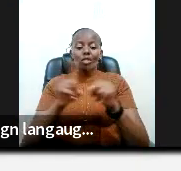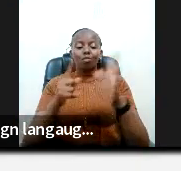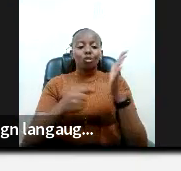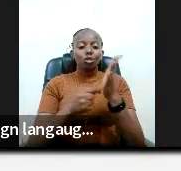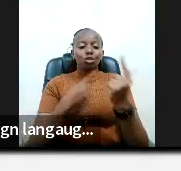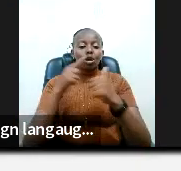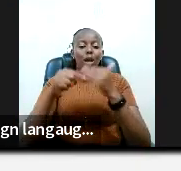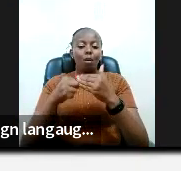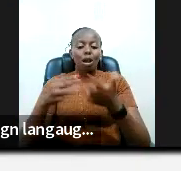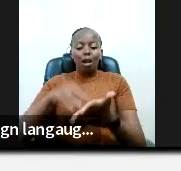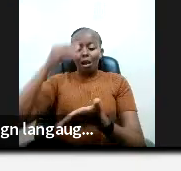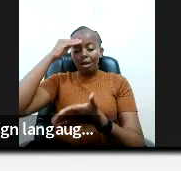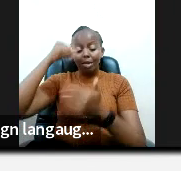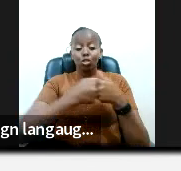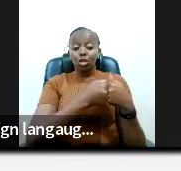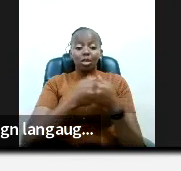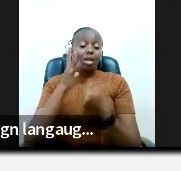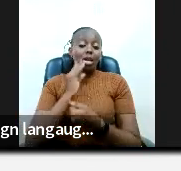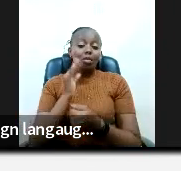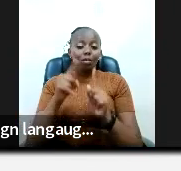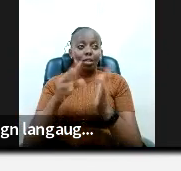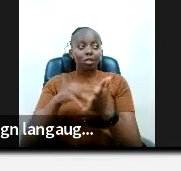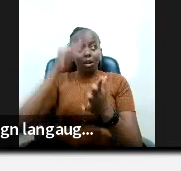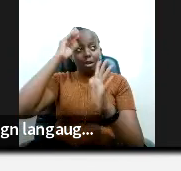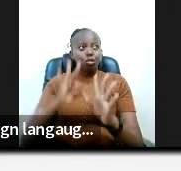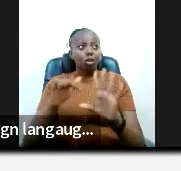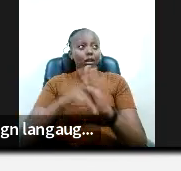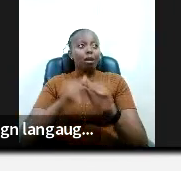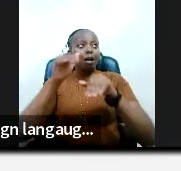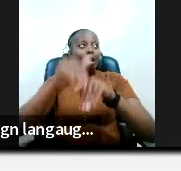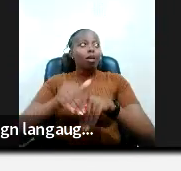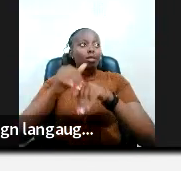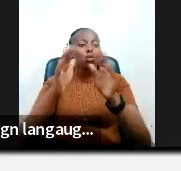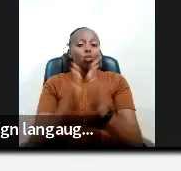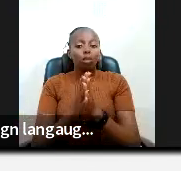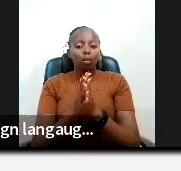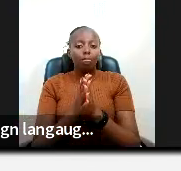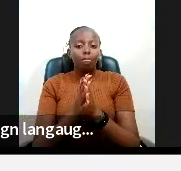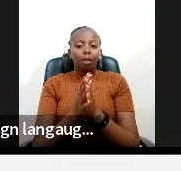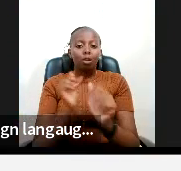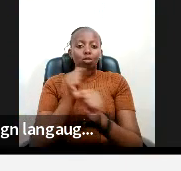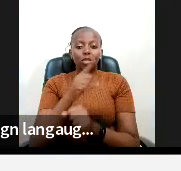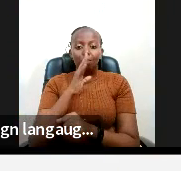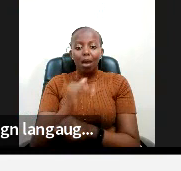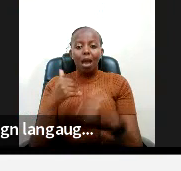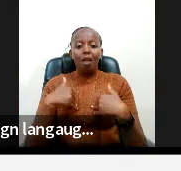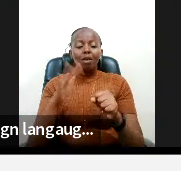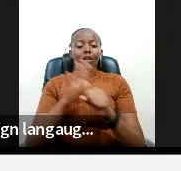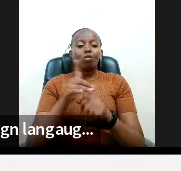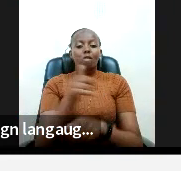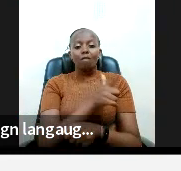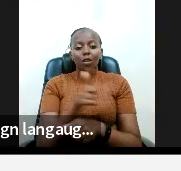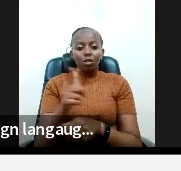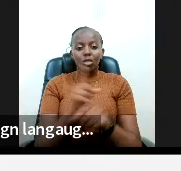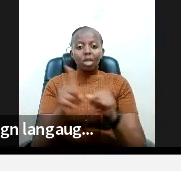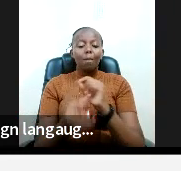challenges experienced by learners like Janja. We do this by using immersive videos to illustrate and explain